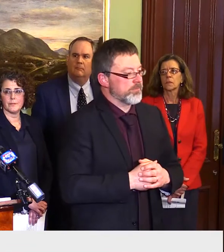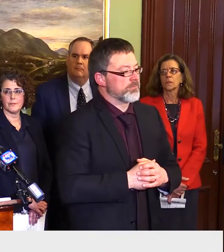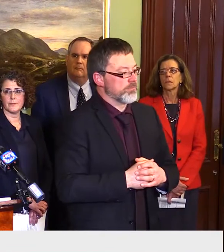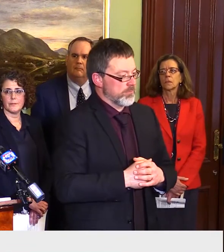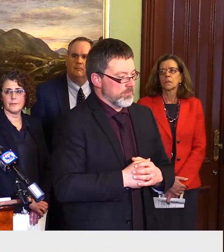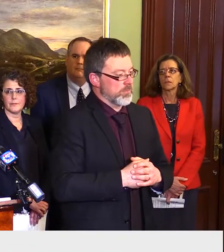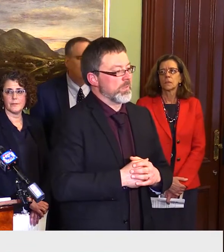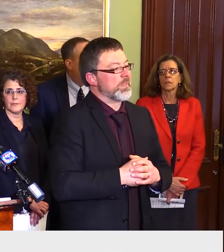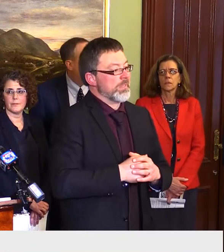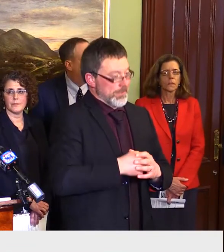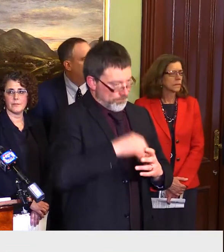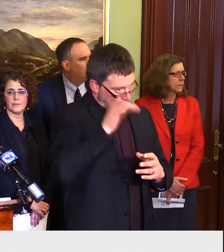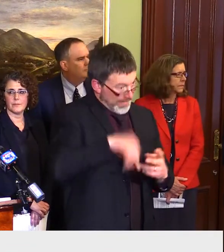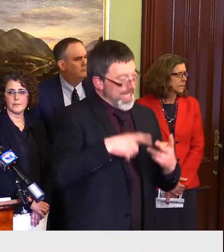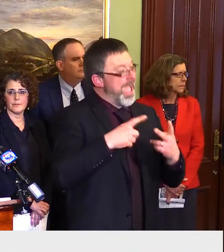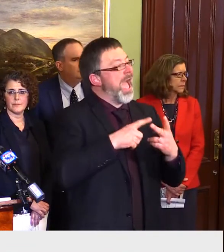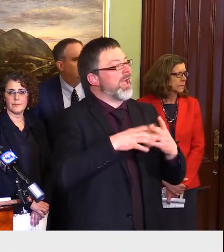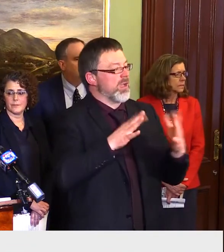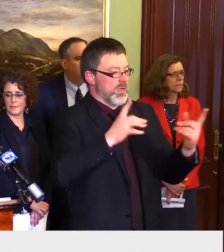Yes, in that vein of thinking.